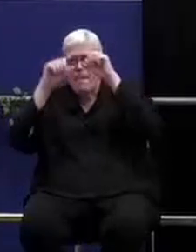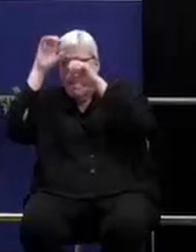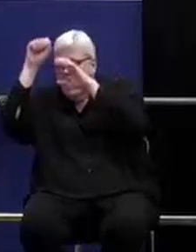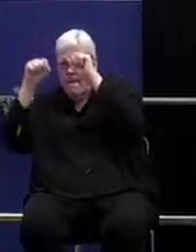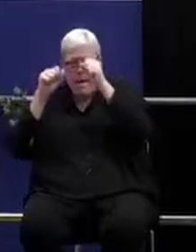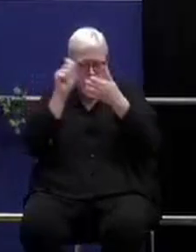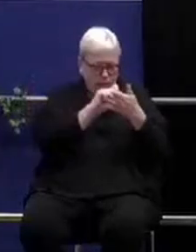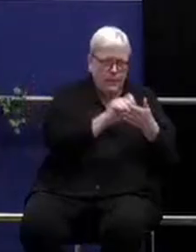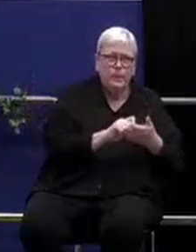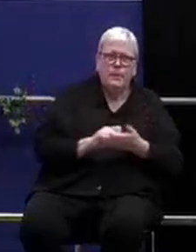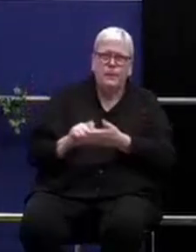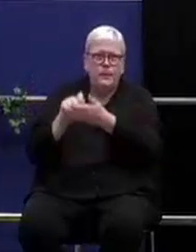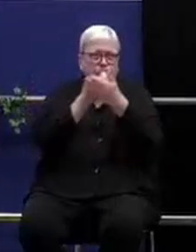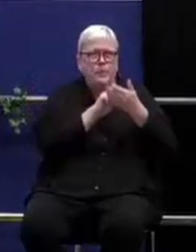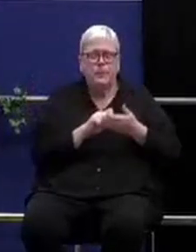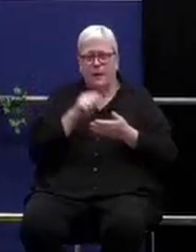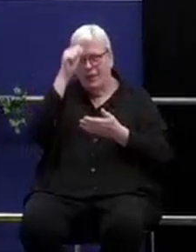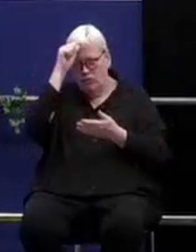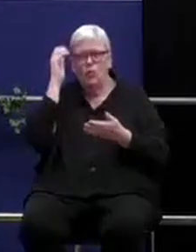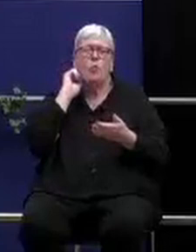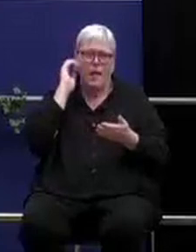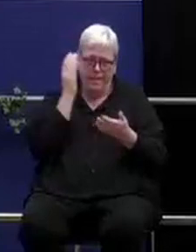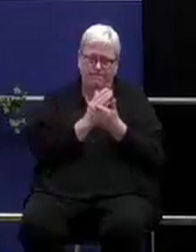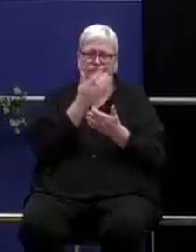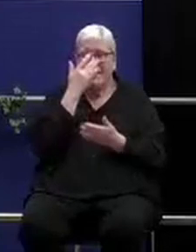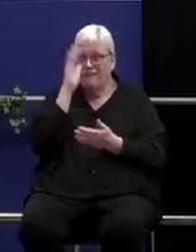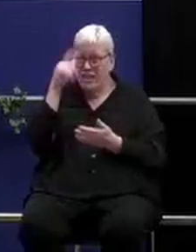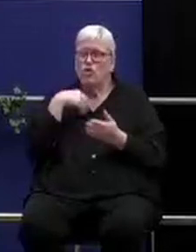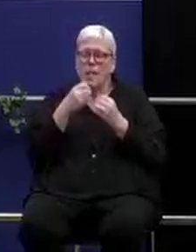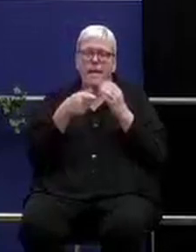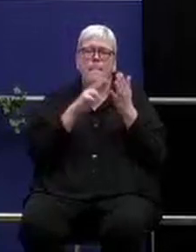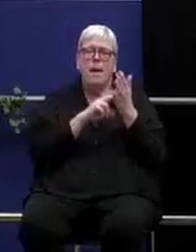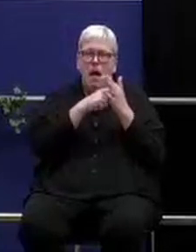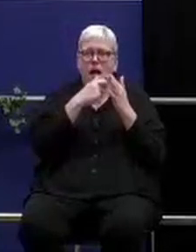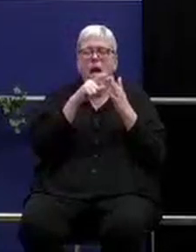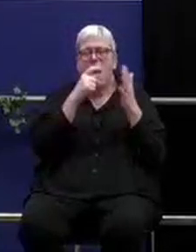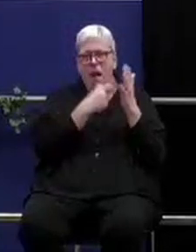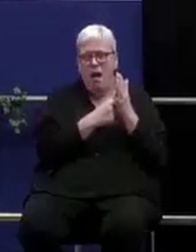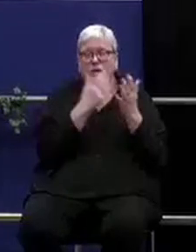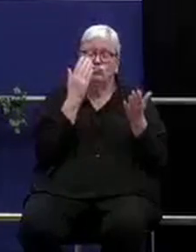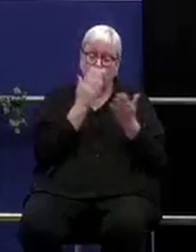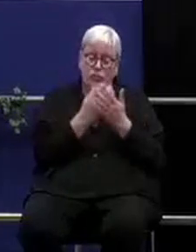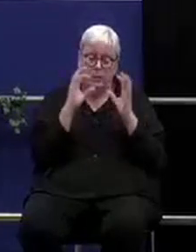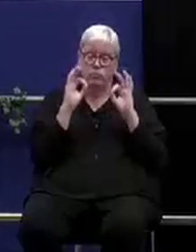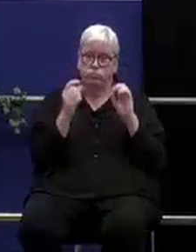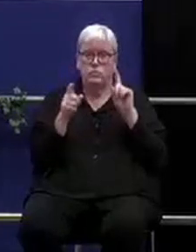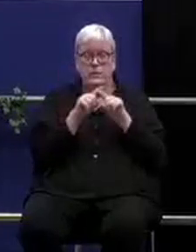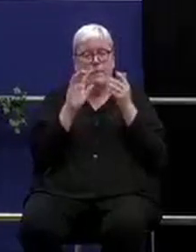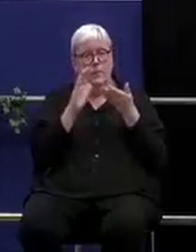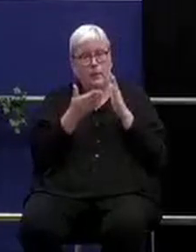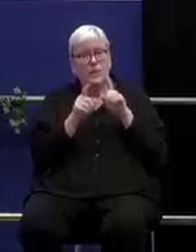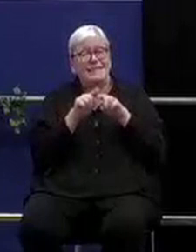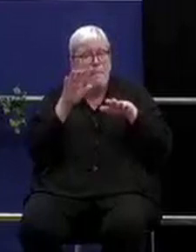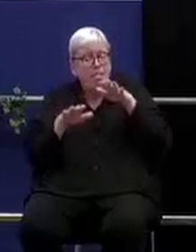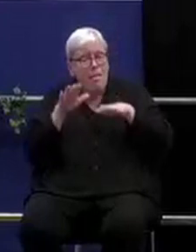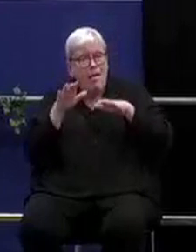particular bunker, because I knew that if I was going to write a fictional bunker, it was very much going to be mirrored on this one purely because of its sheer